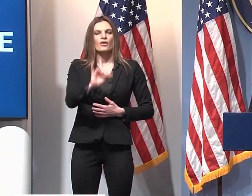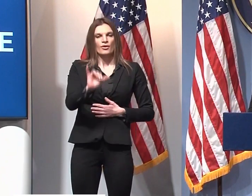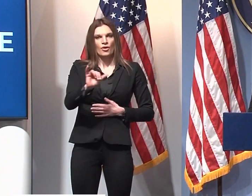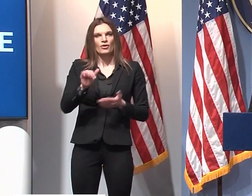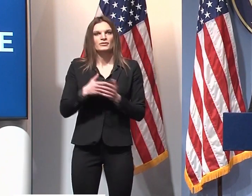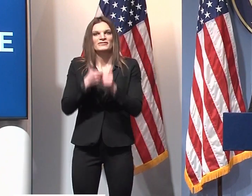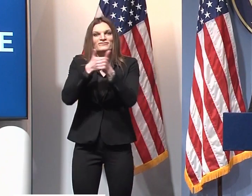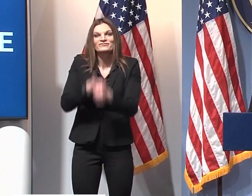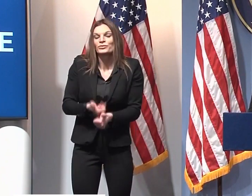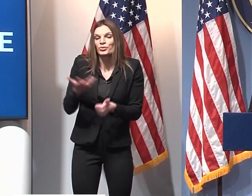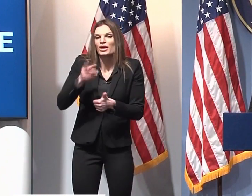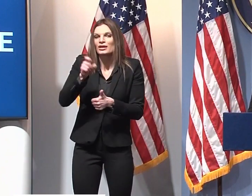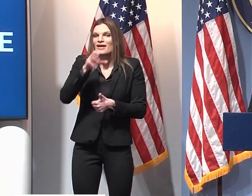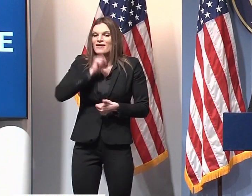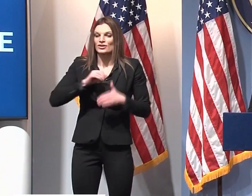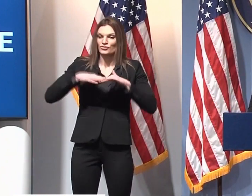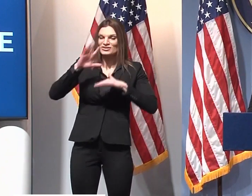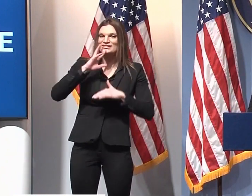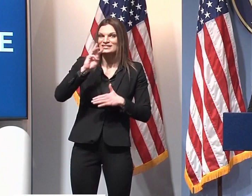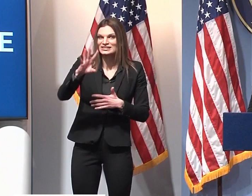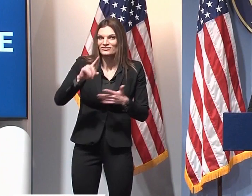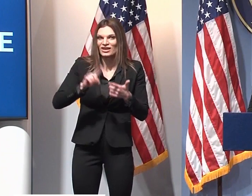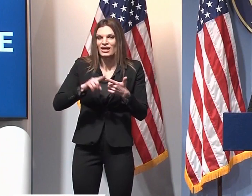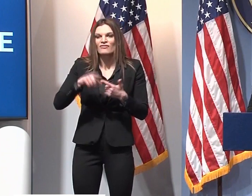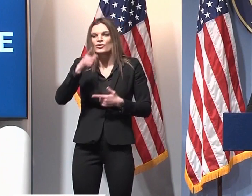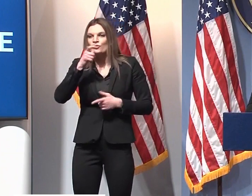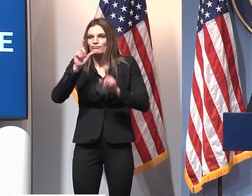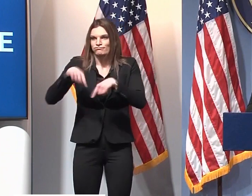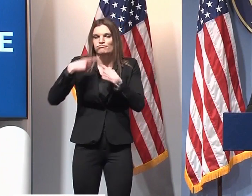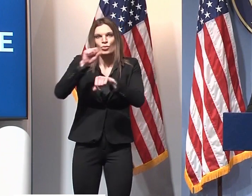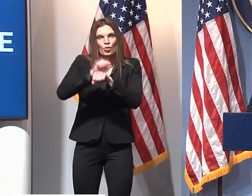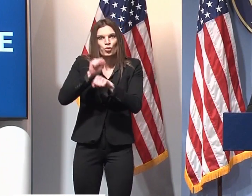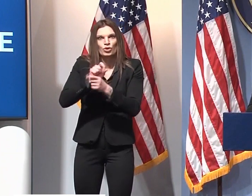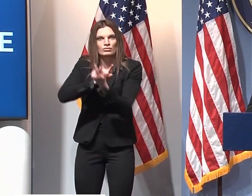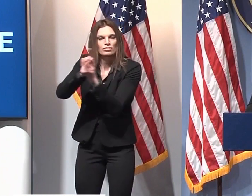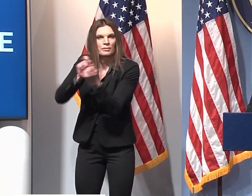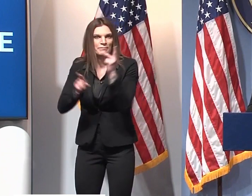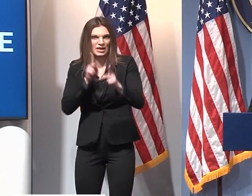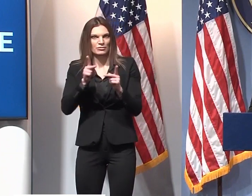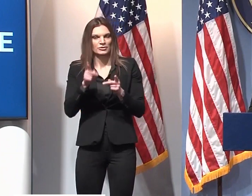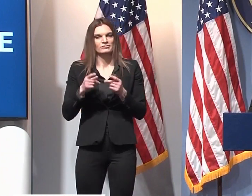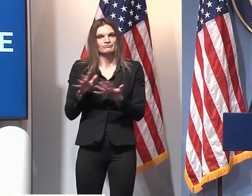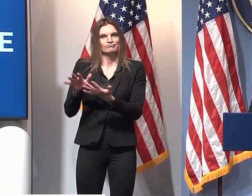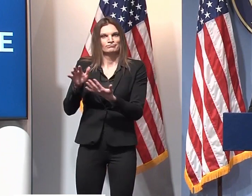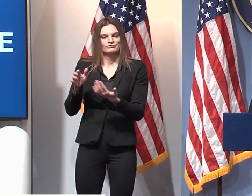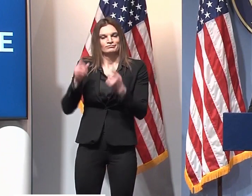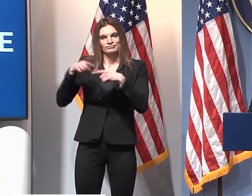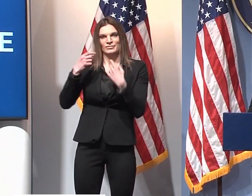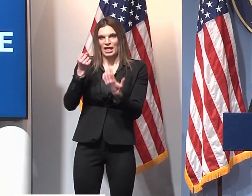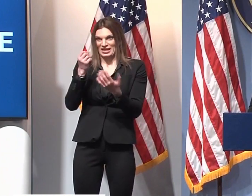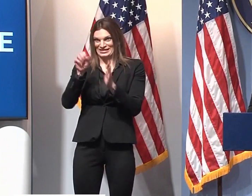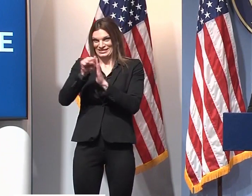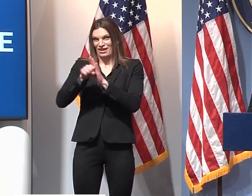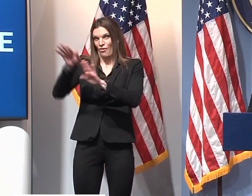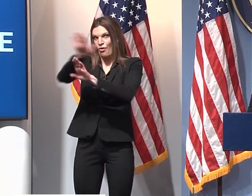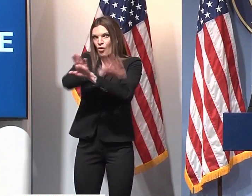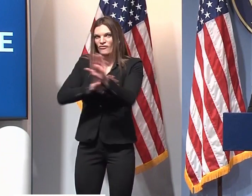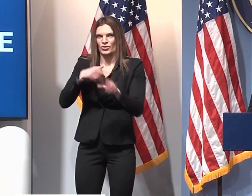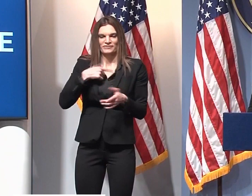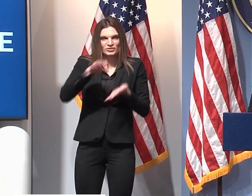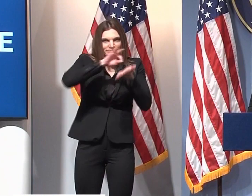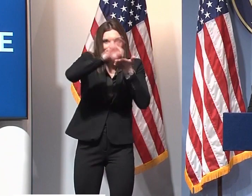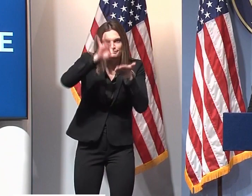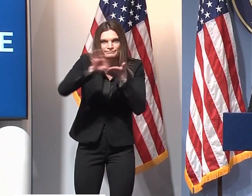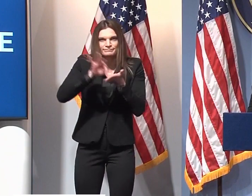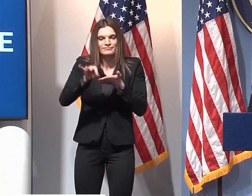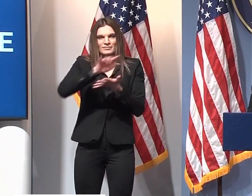age groups, so over age 65 and those frontline workers, how many people there are in each jurisdiction across the state. So we have